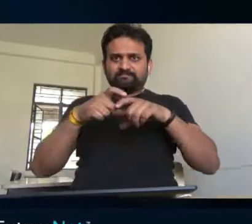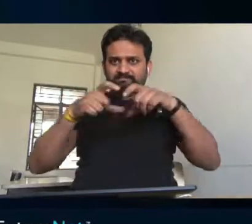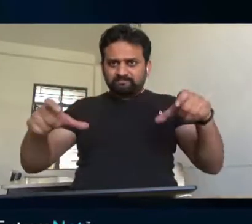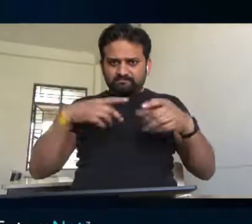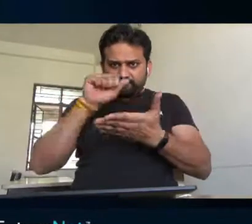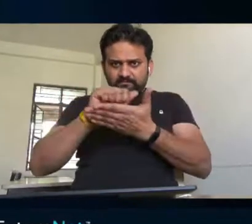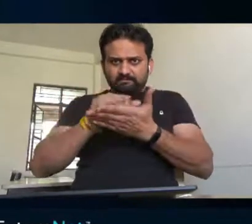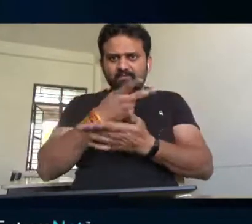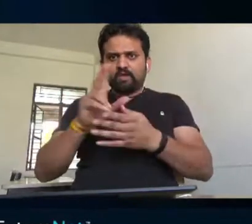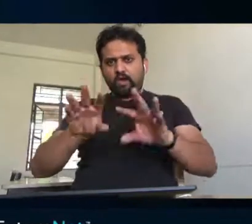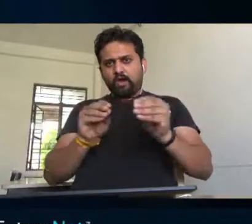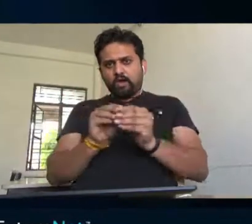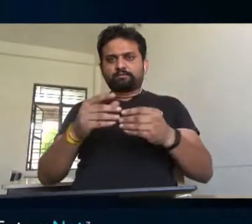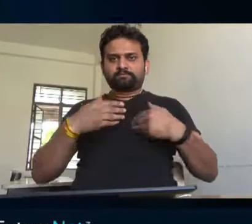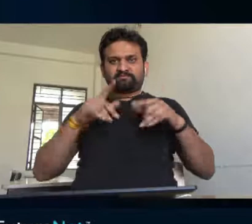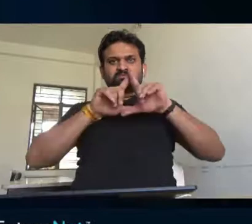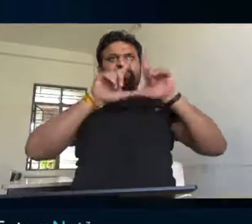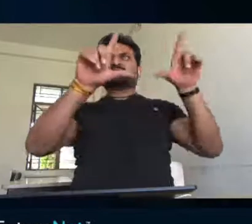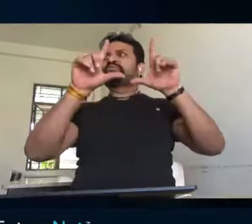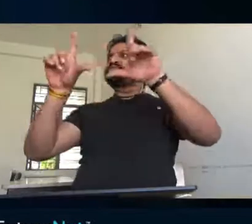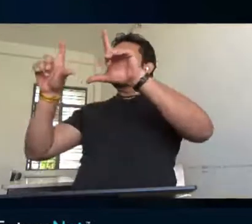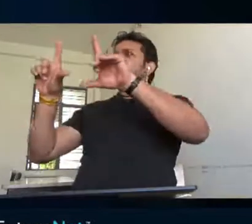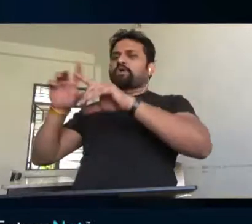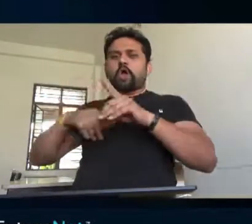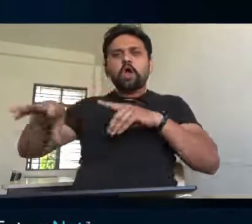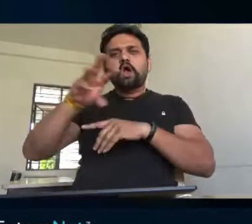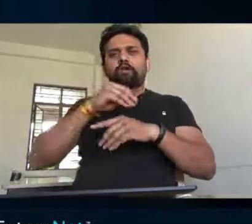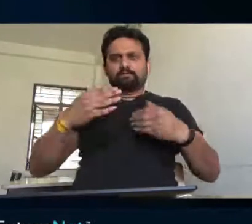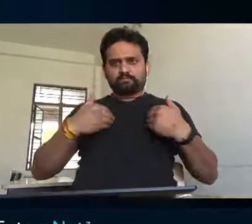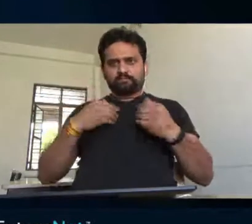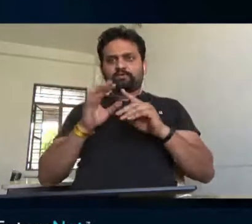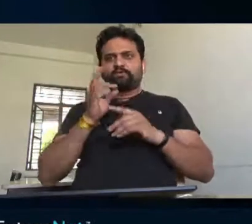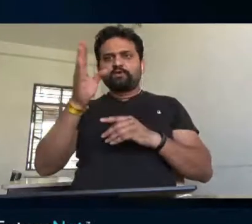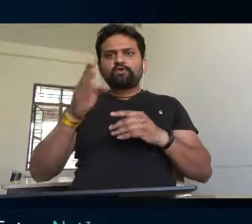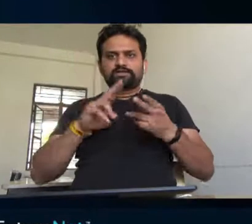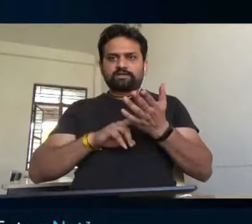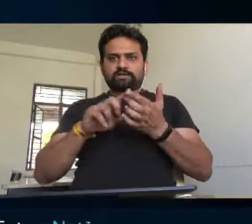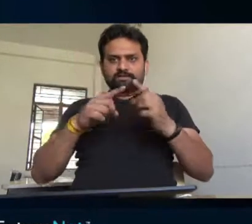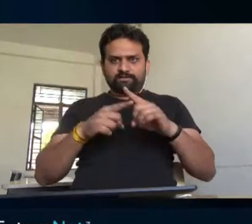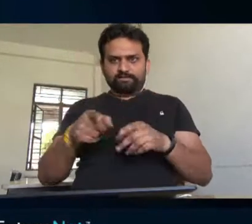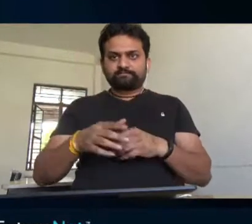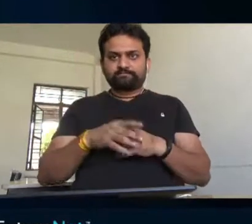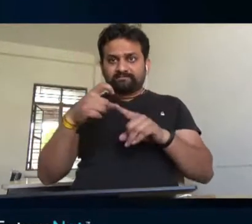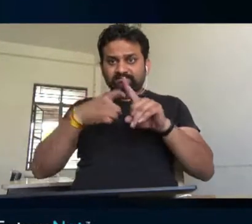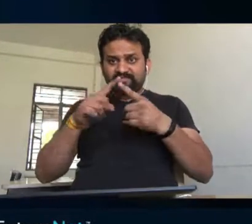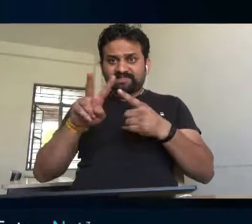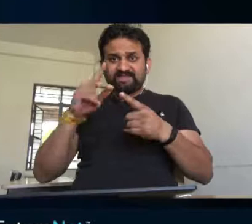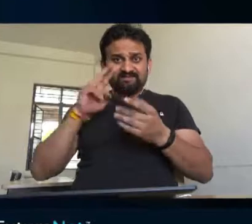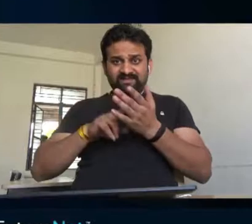in Germany. And FutureNet is the main sponsor for that event. On the tickets will be FutureNet. On the